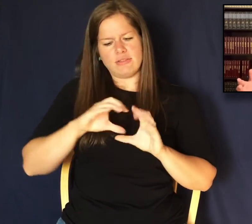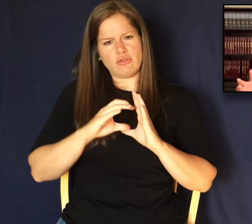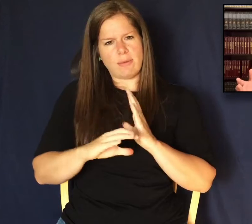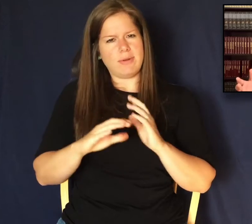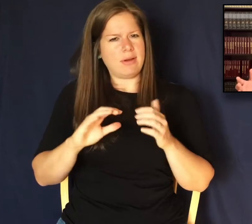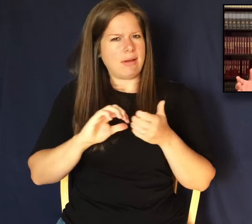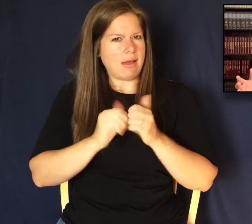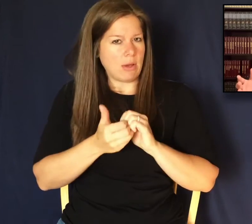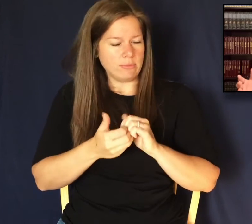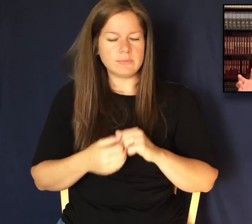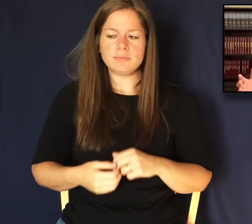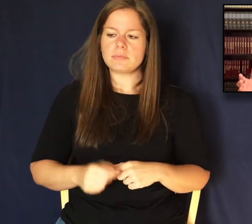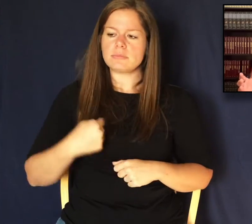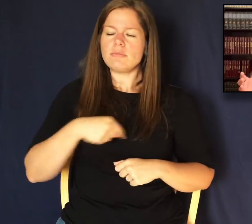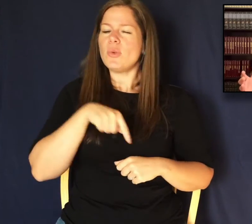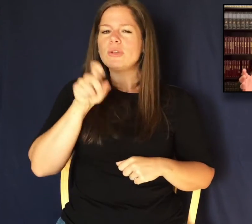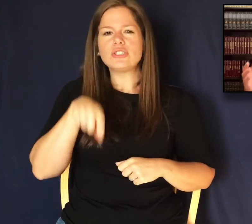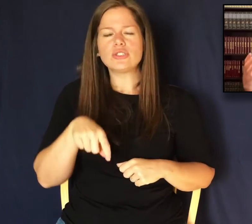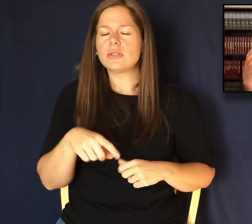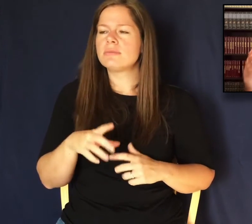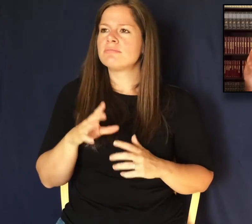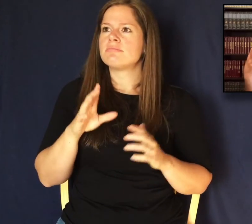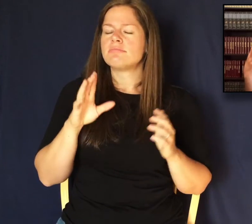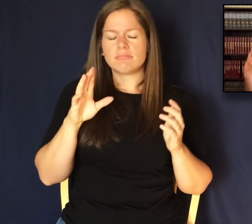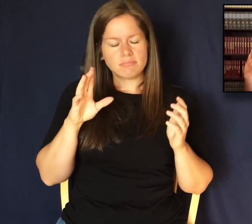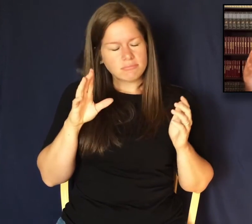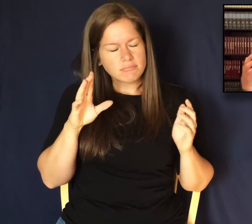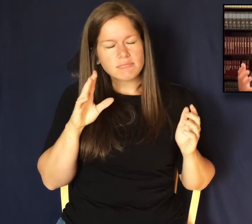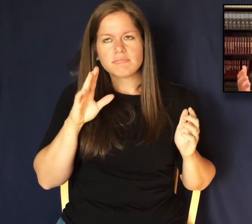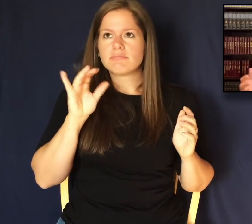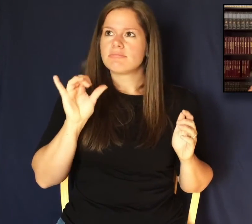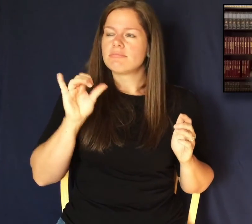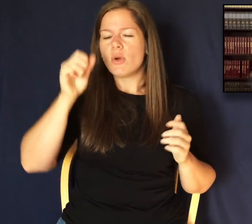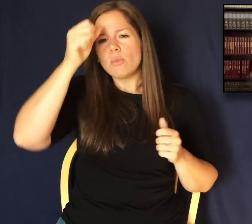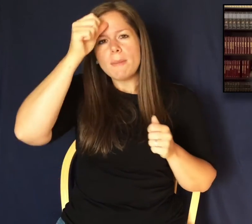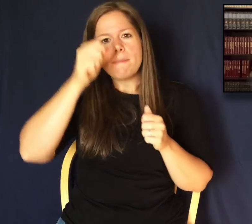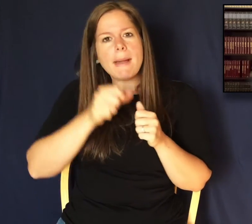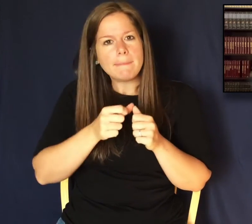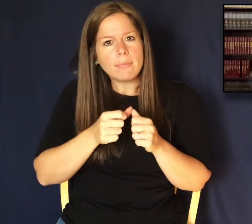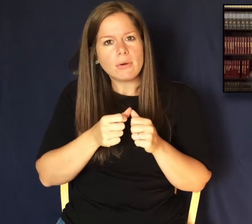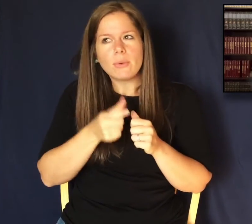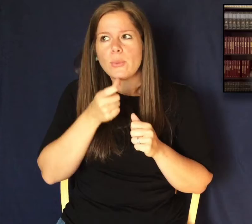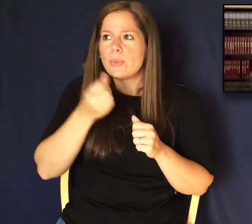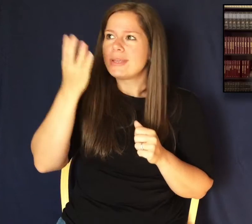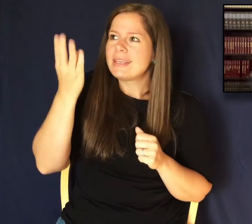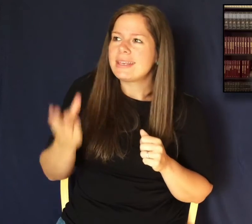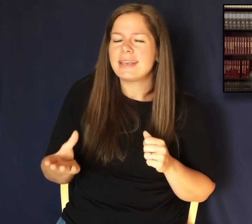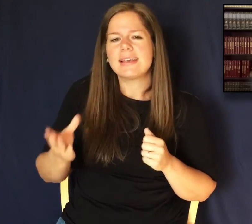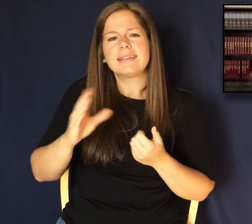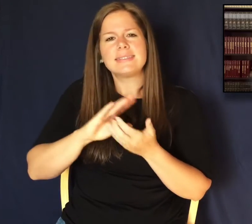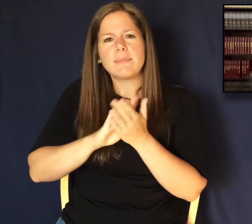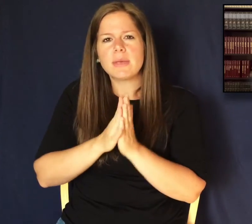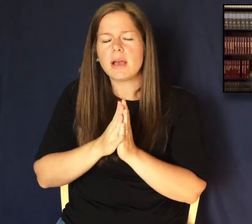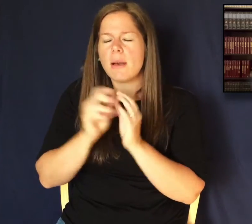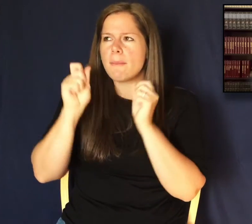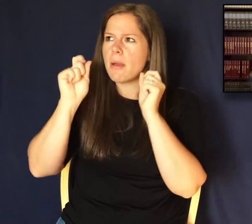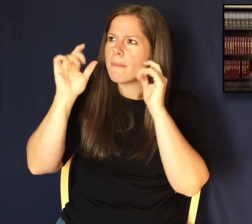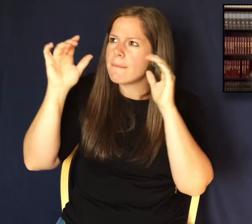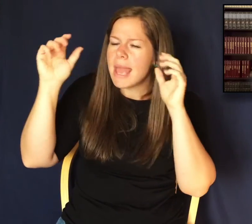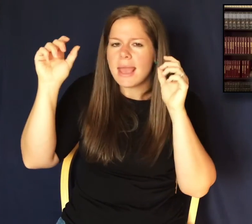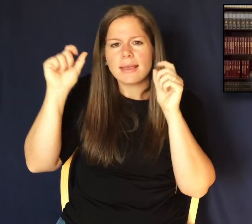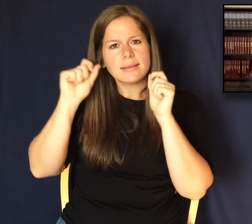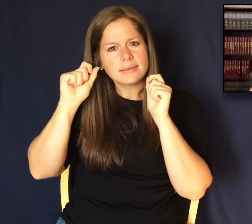over Jesus. Become enthralled with Jesus. Look to